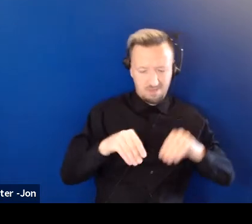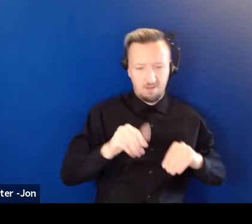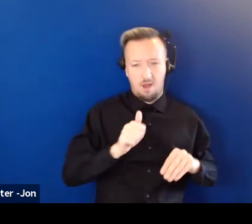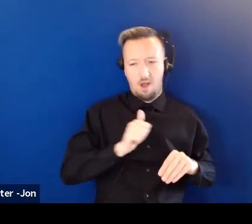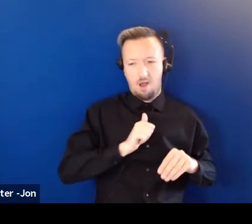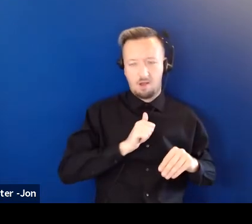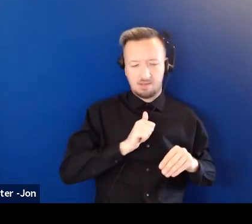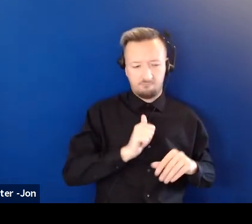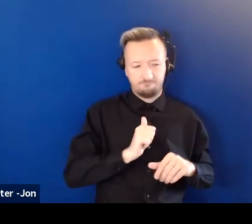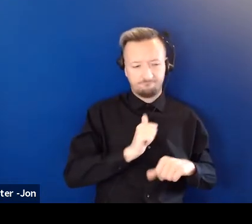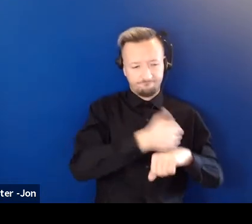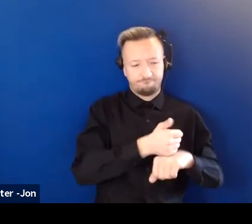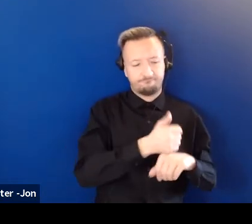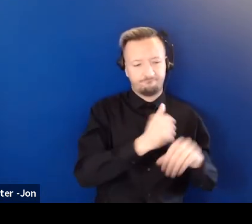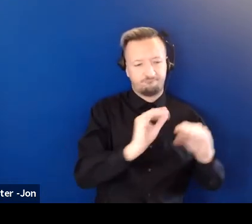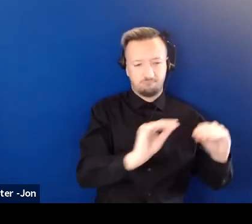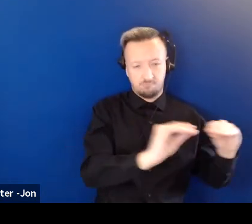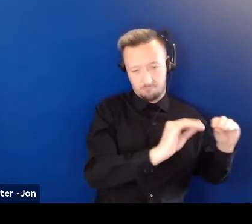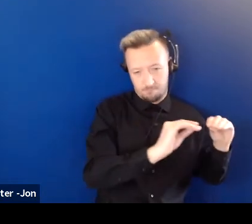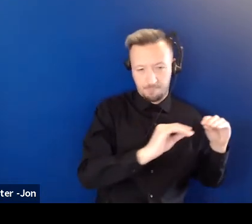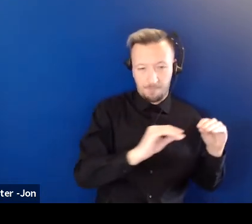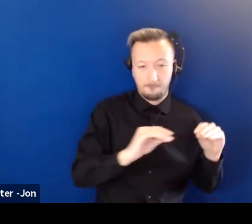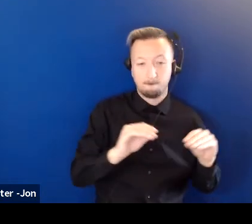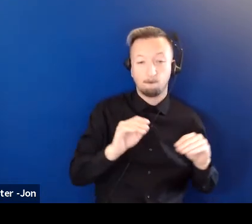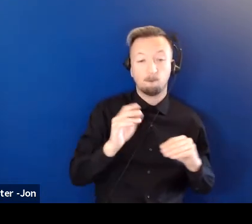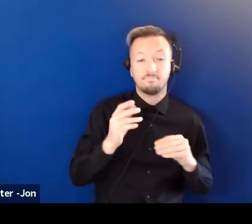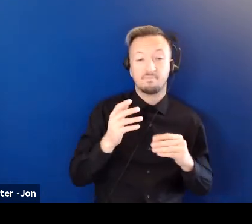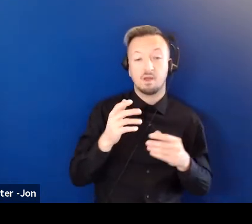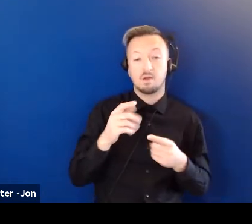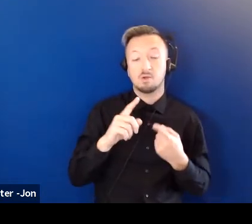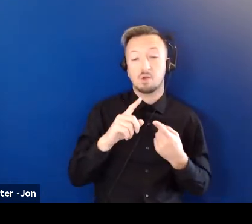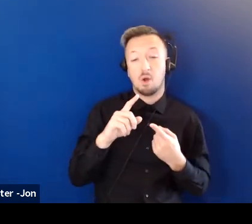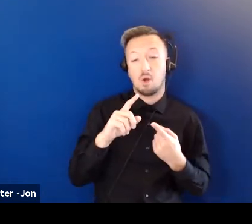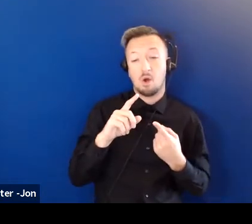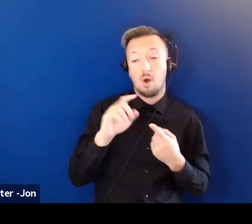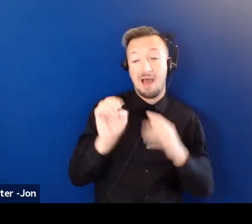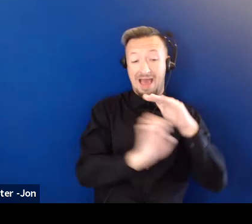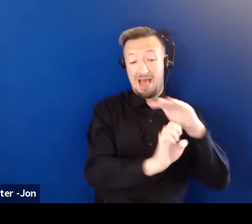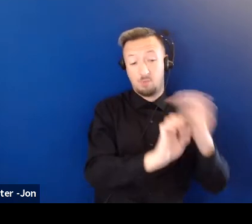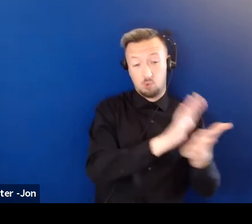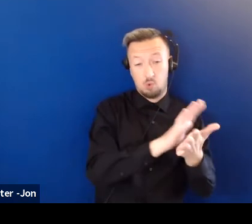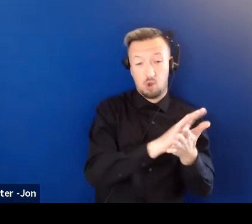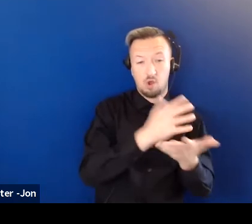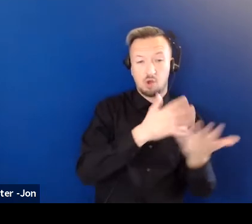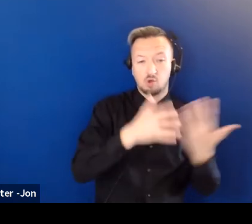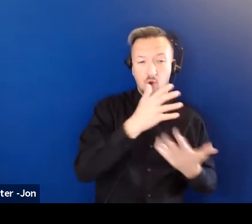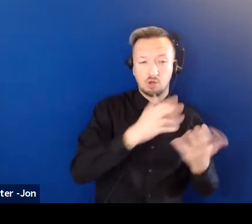our starting point. And so the topics they had for social emotional learning for elementary school students were diversity,